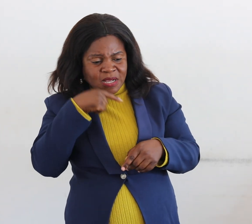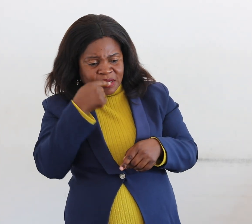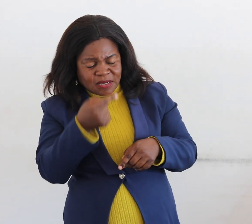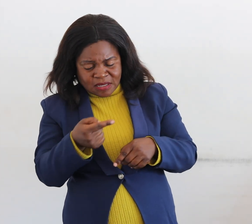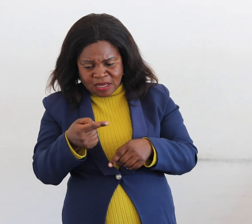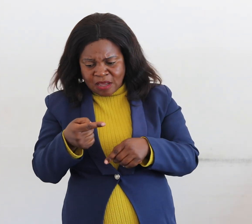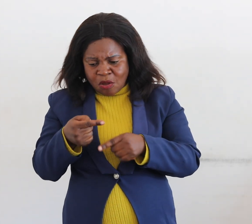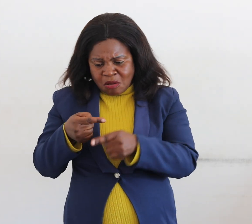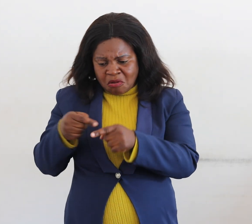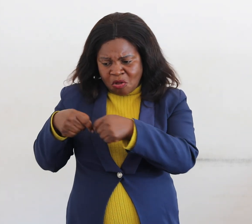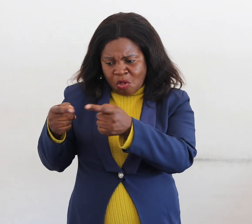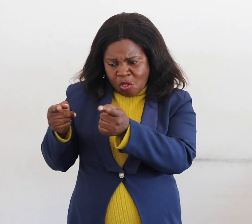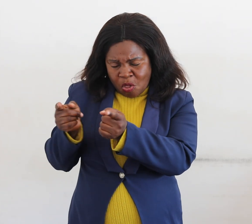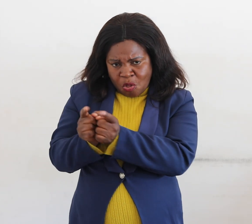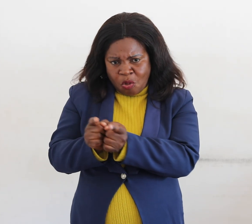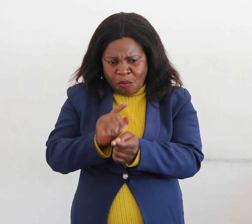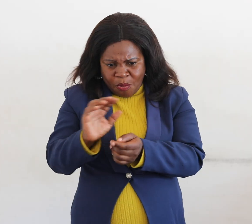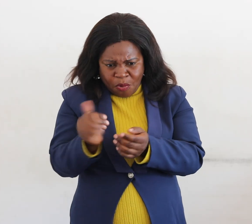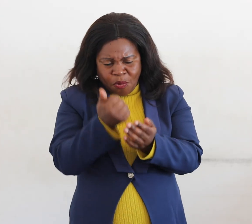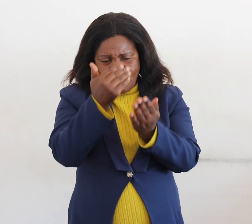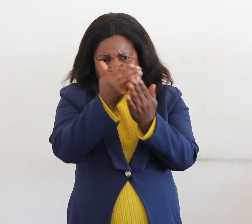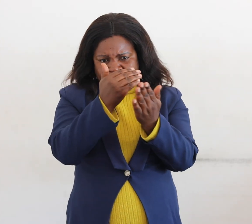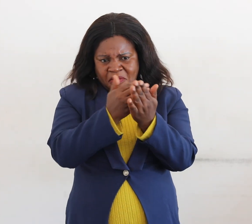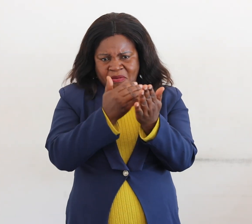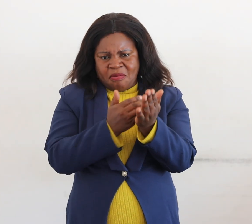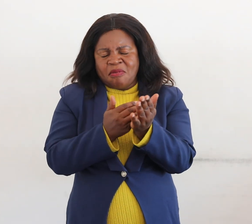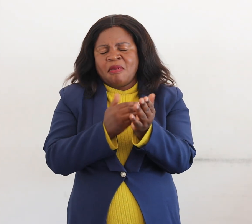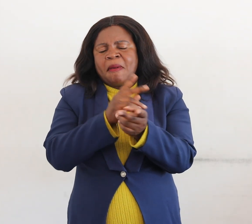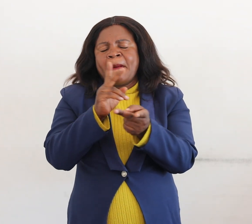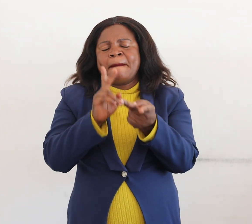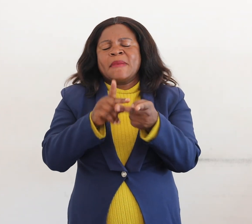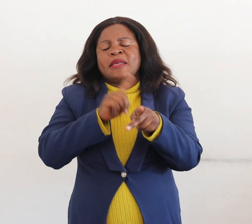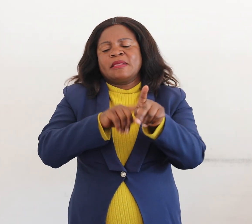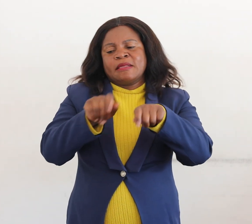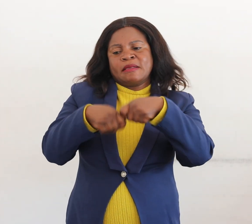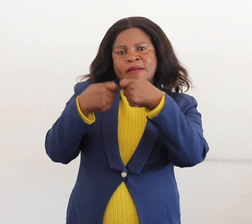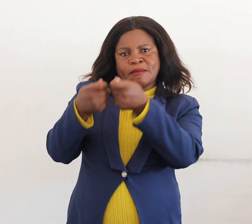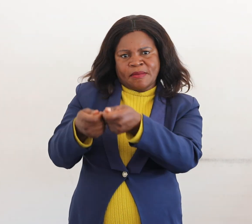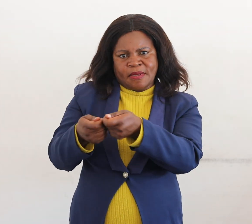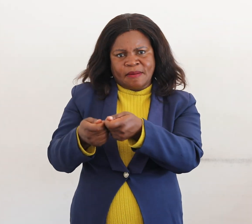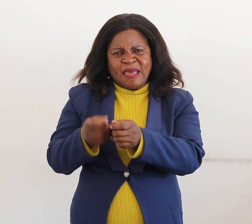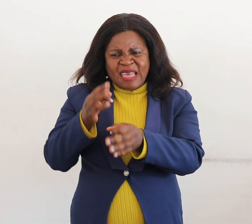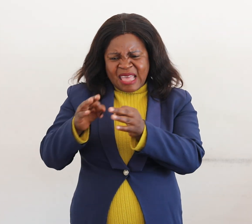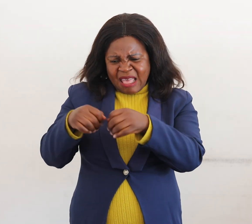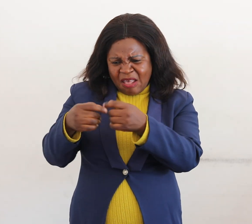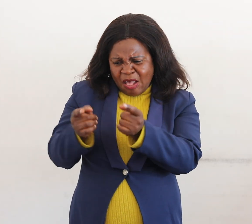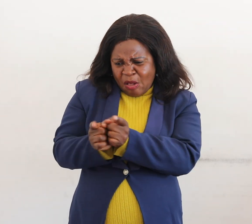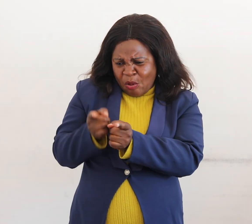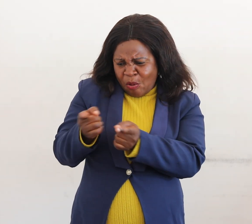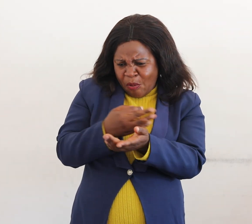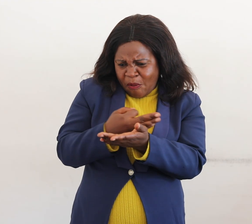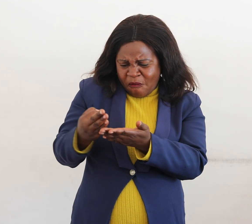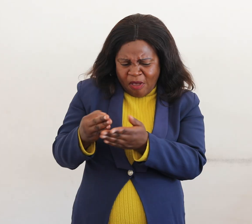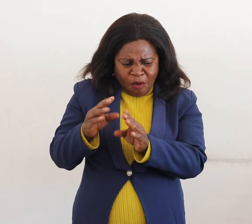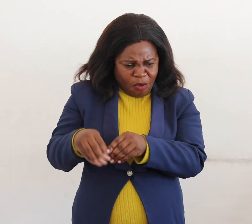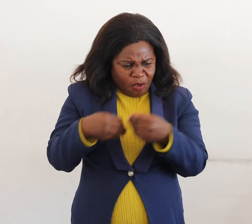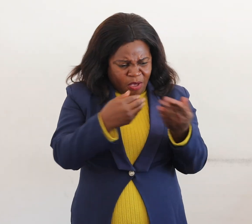list within a set time. And if it fails to submit a party list on